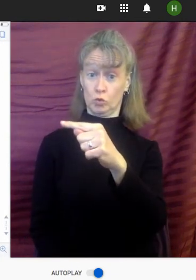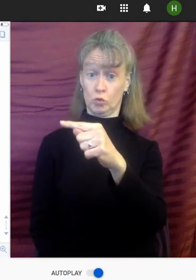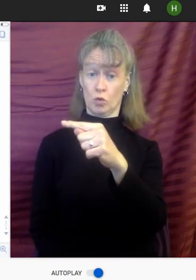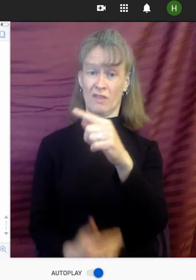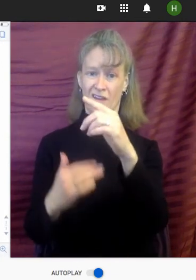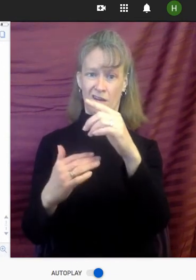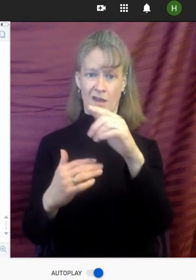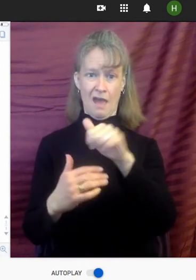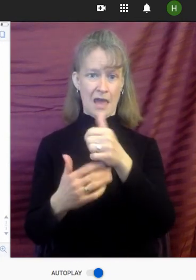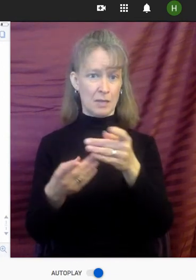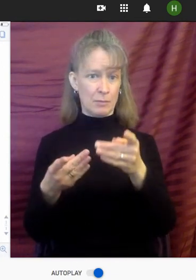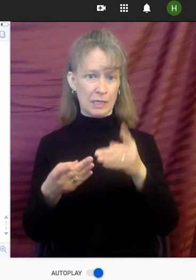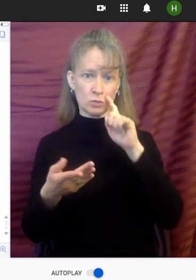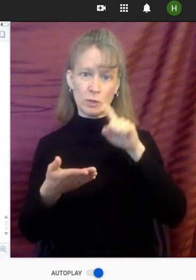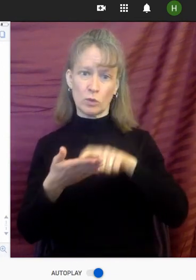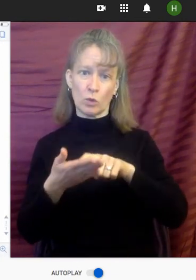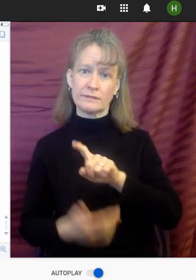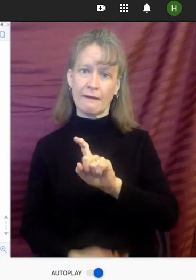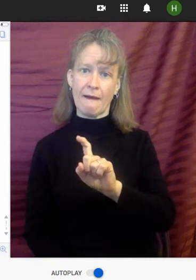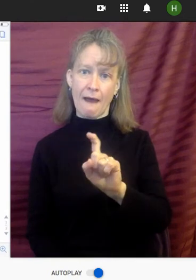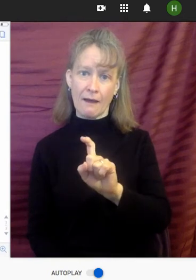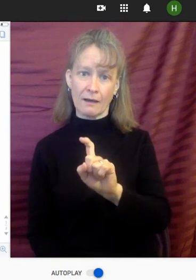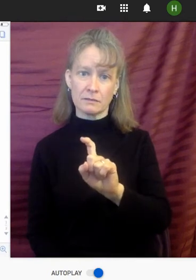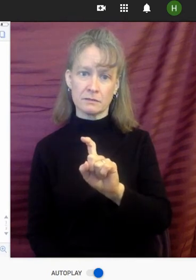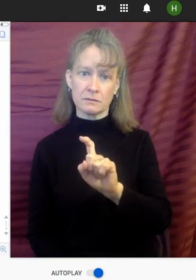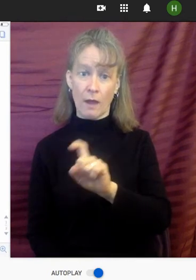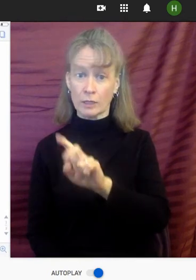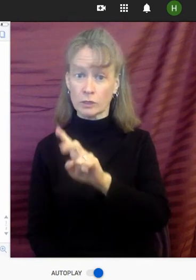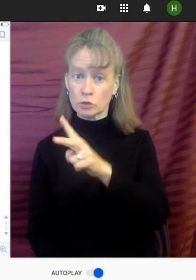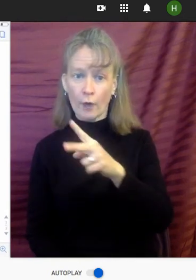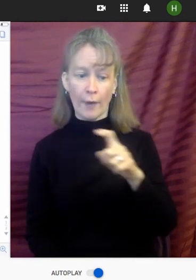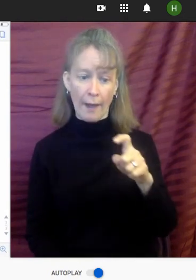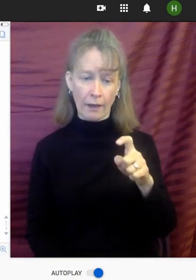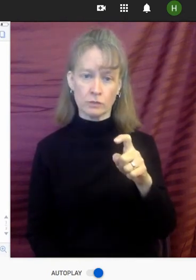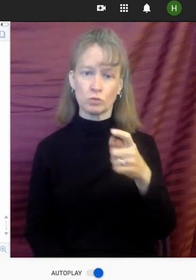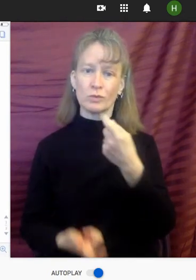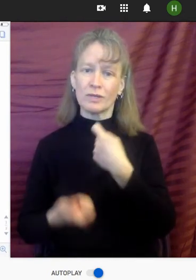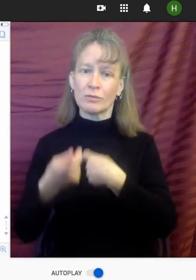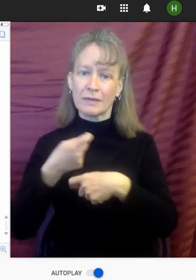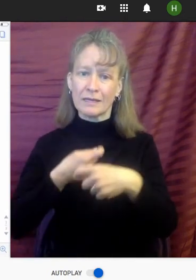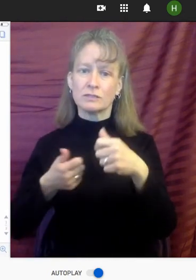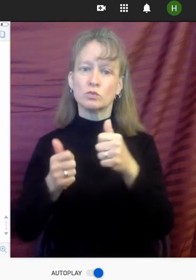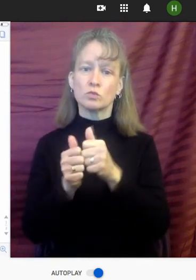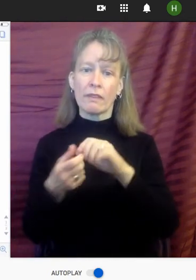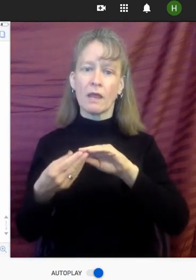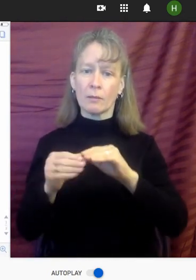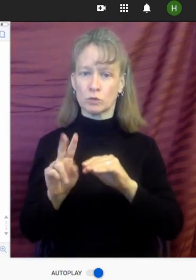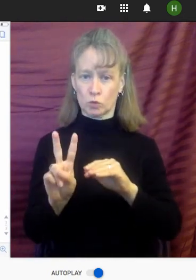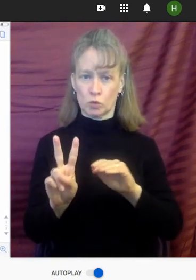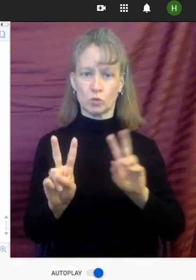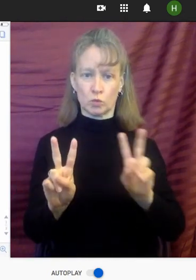everywhere we see an x, we can replace it with 2.